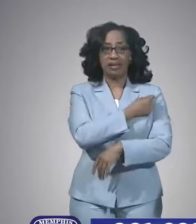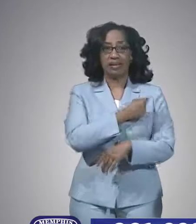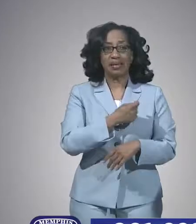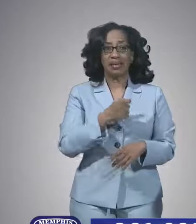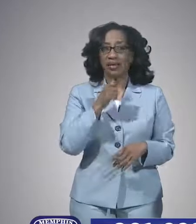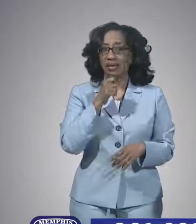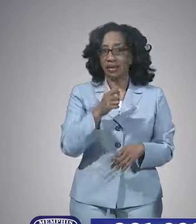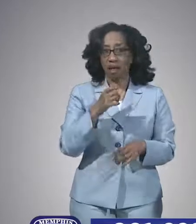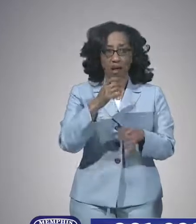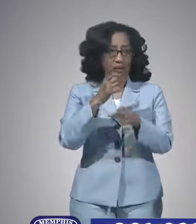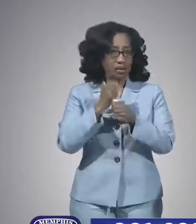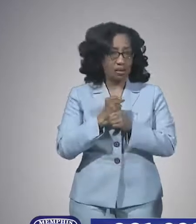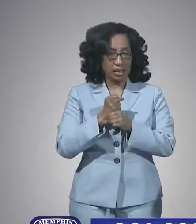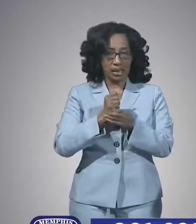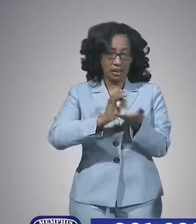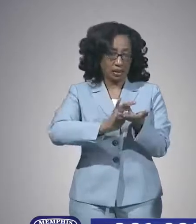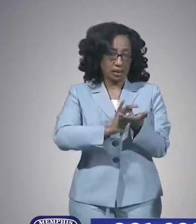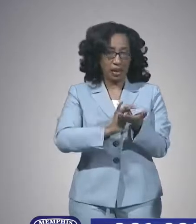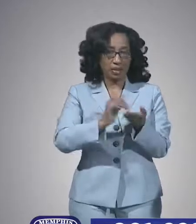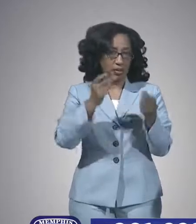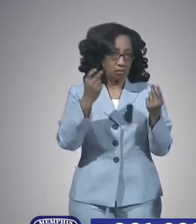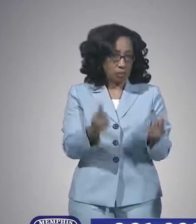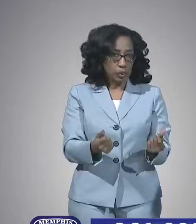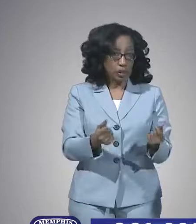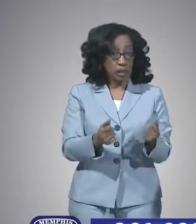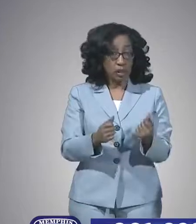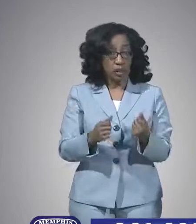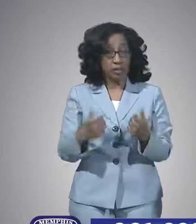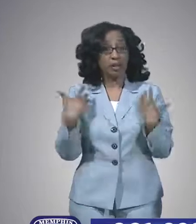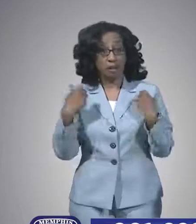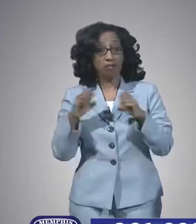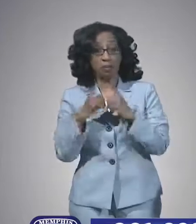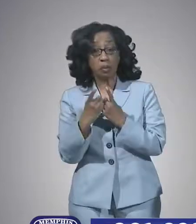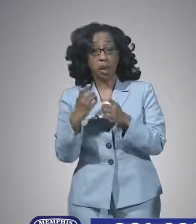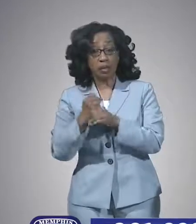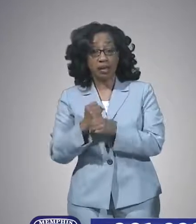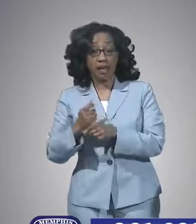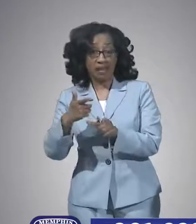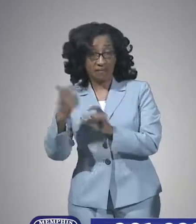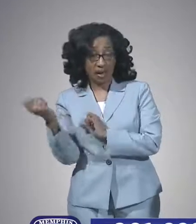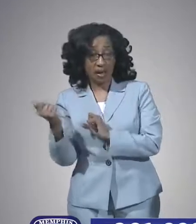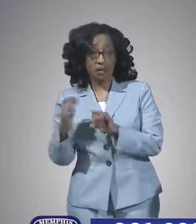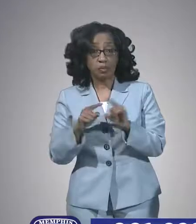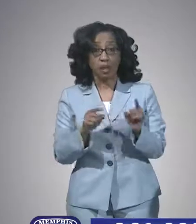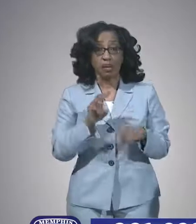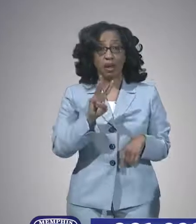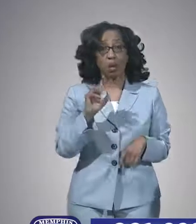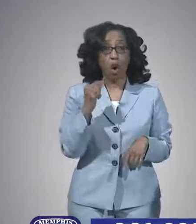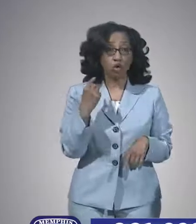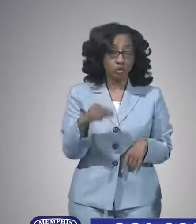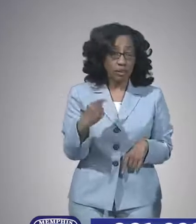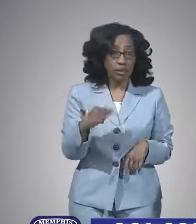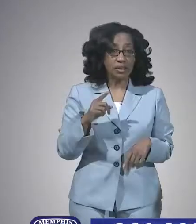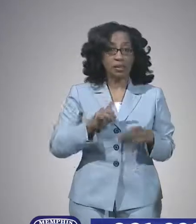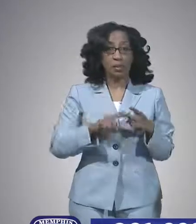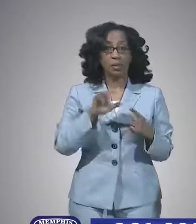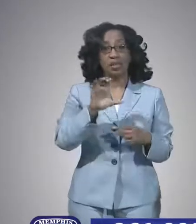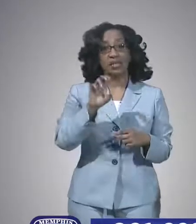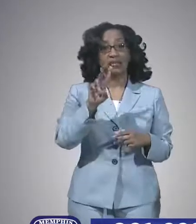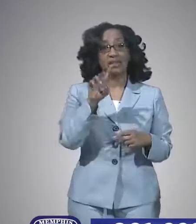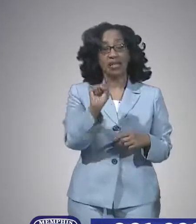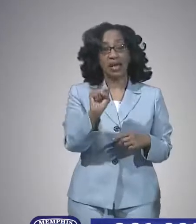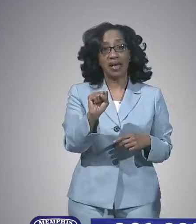as quickly as the Shelby County Health Department did. So really, the Walgreens of the world, the CVS's of the world, they actually